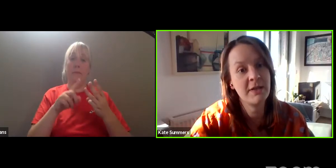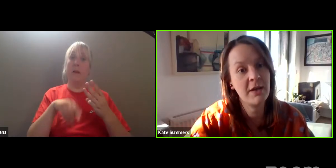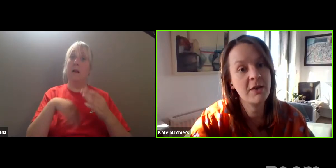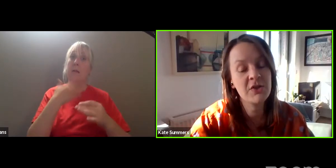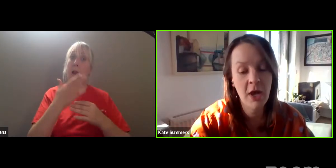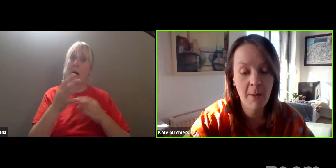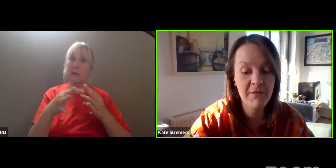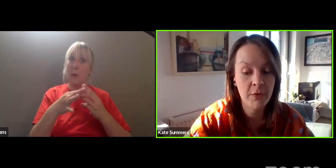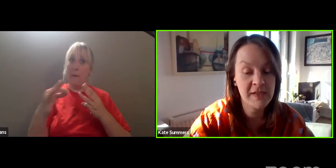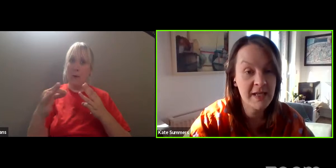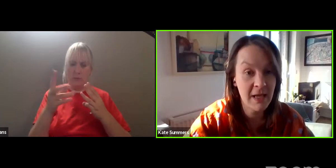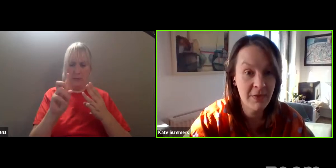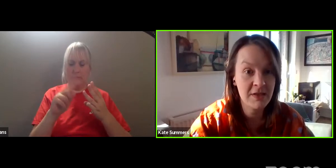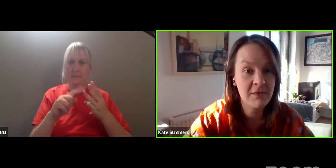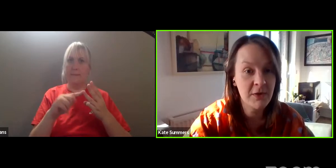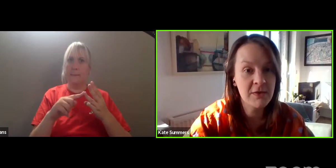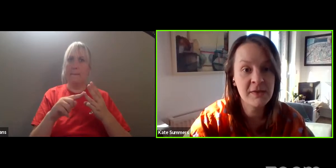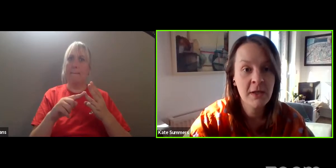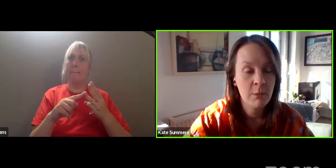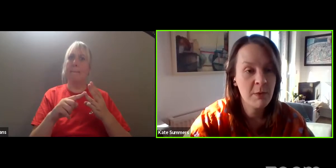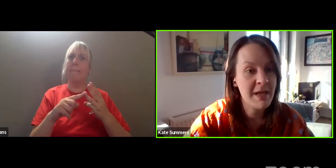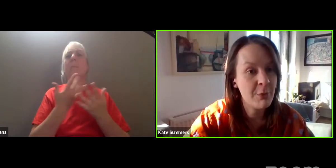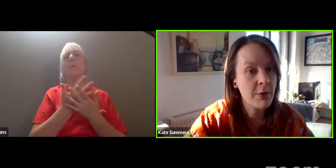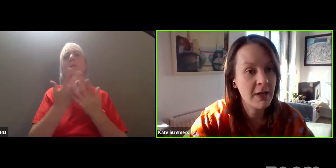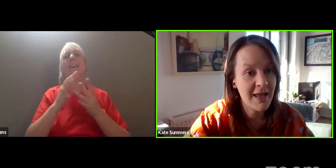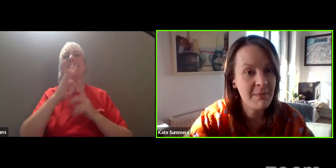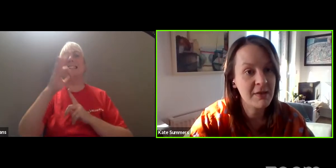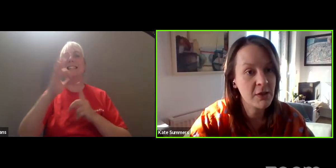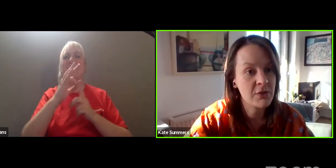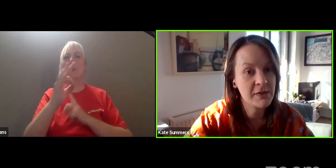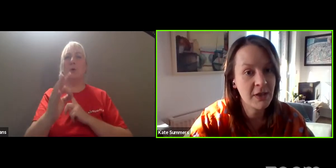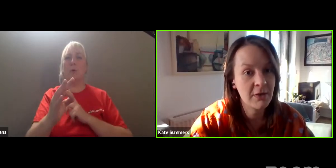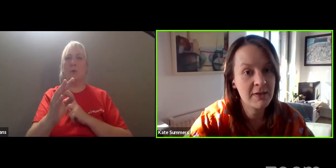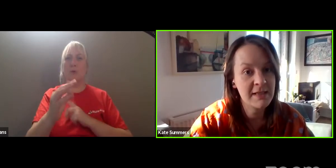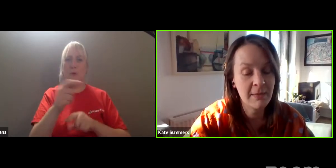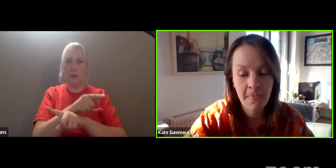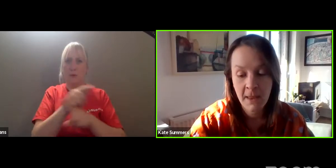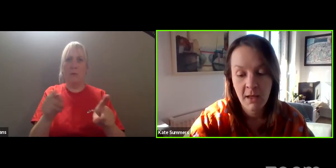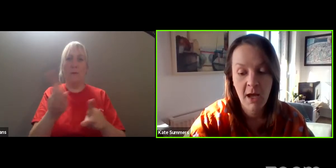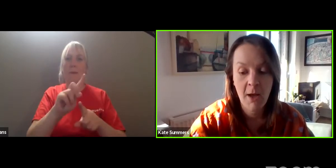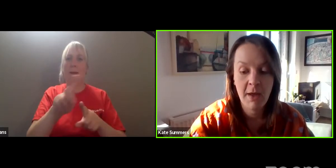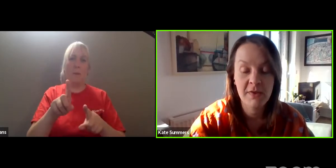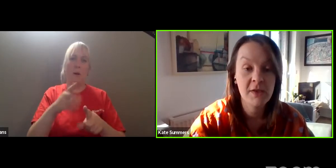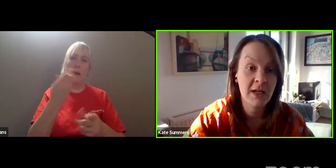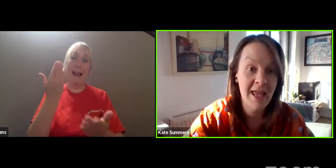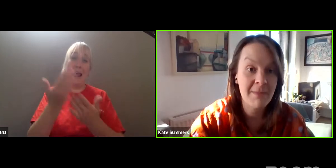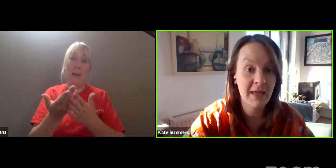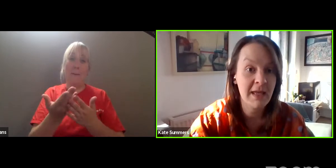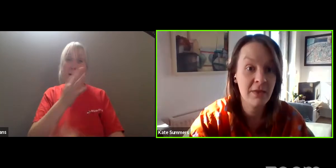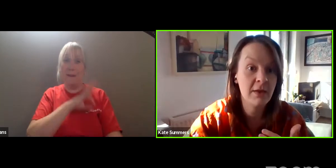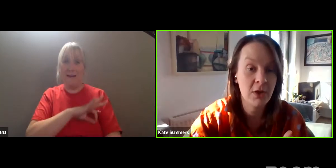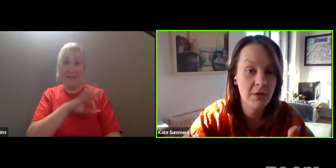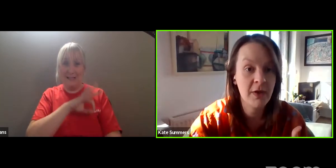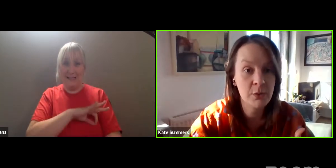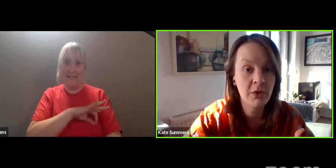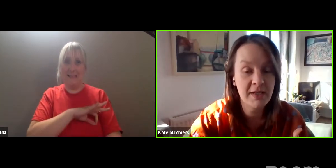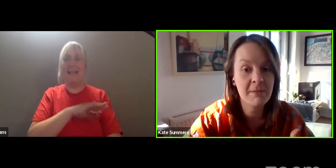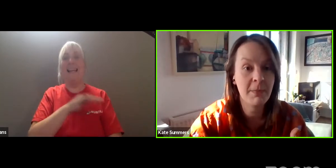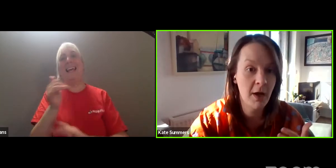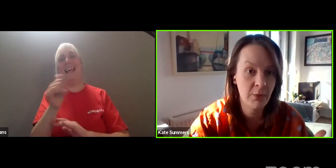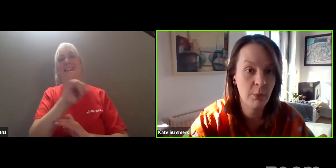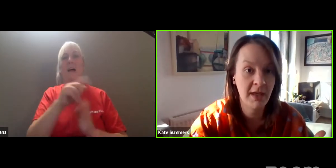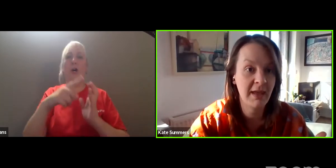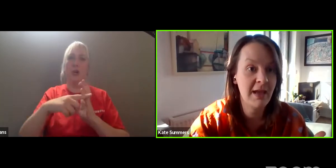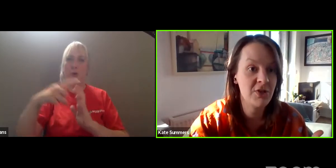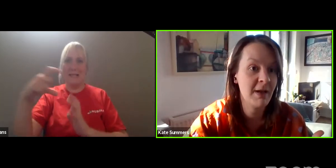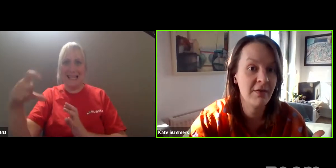of the research involves in-depth interviews with people who are claiming social security. And so claiming either universal credit,